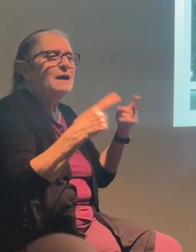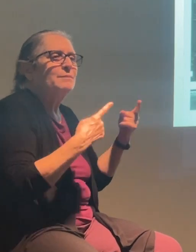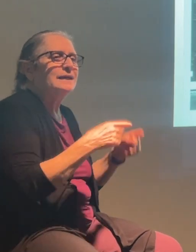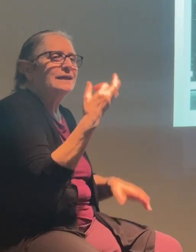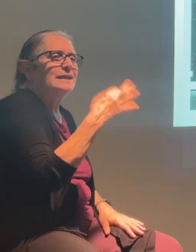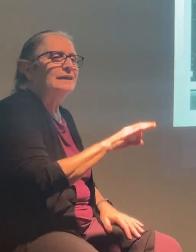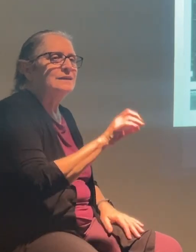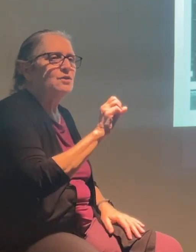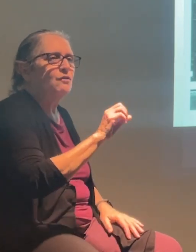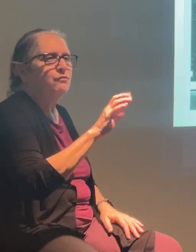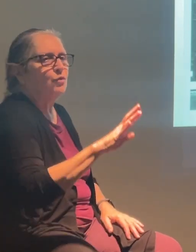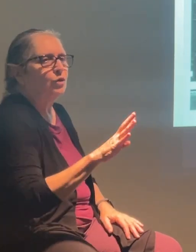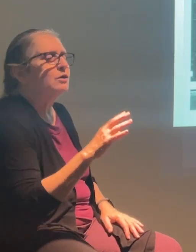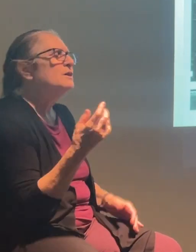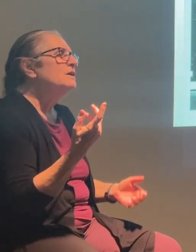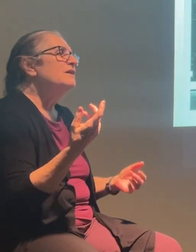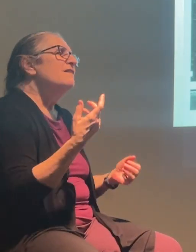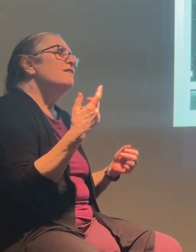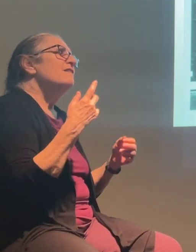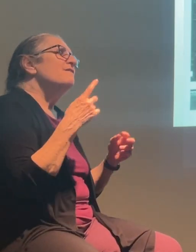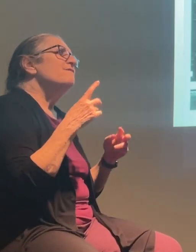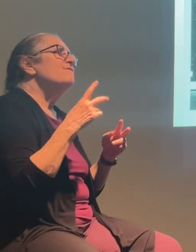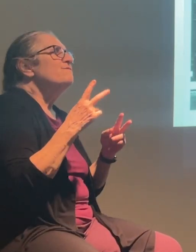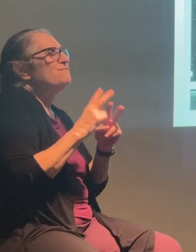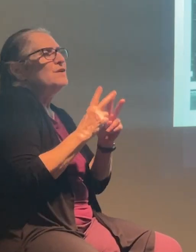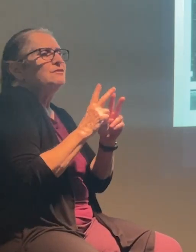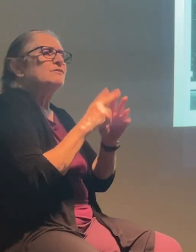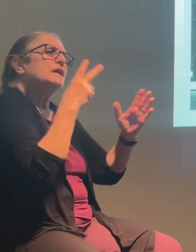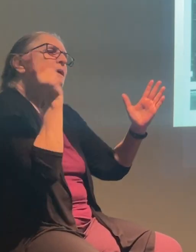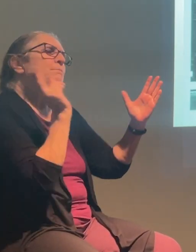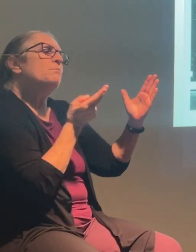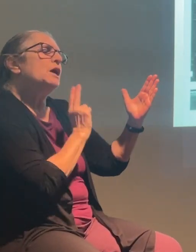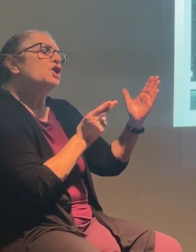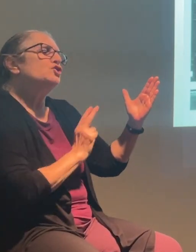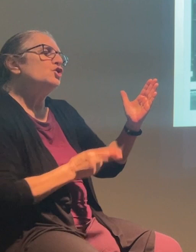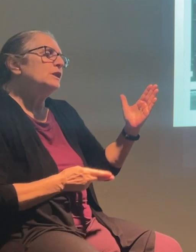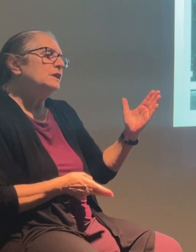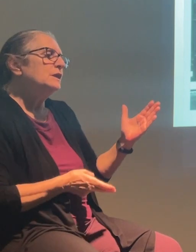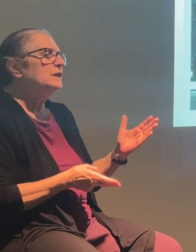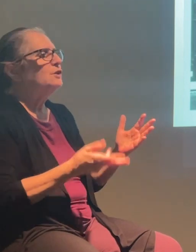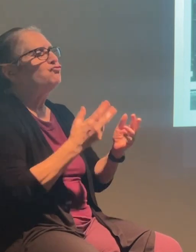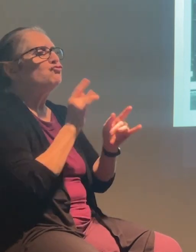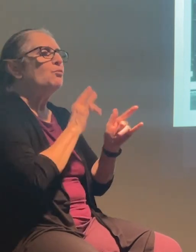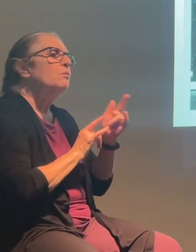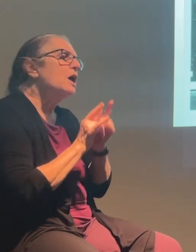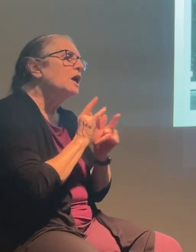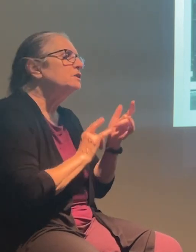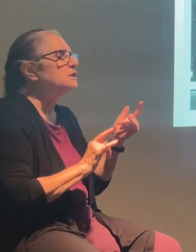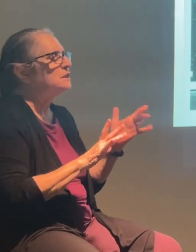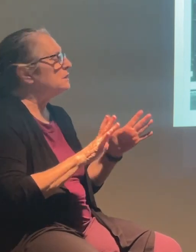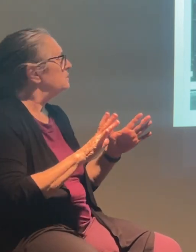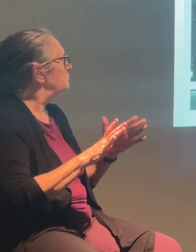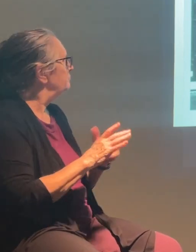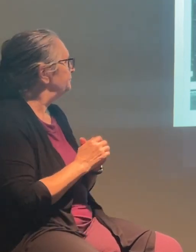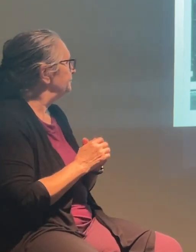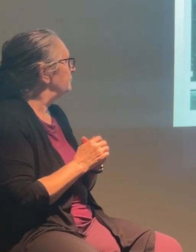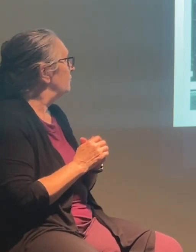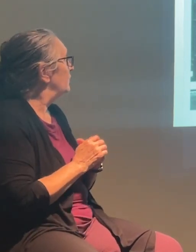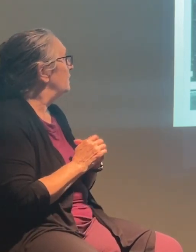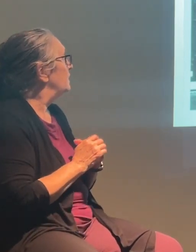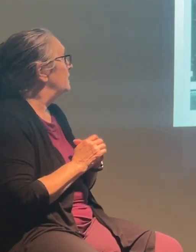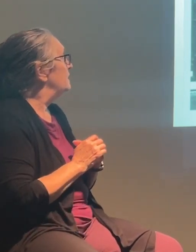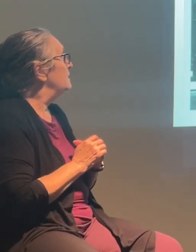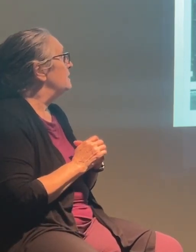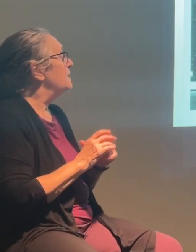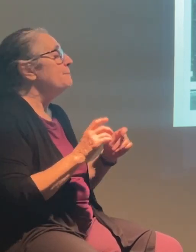Very painterly, very pictorial, quite romantic. But this detail of light, very,